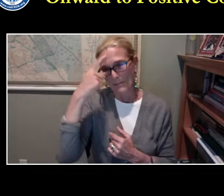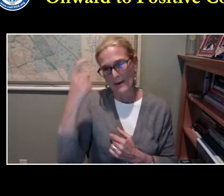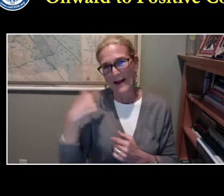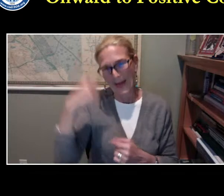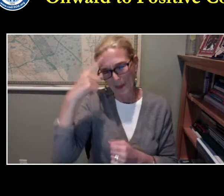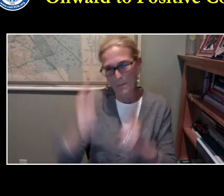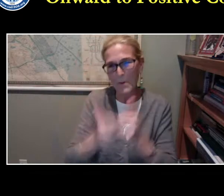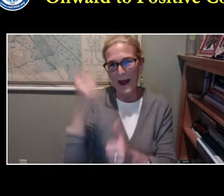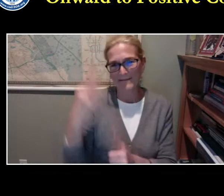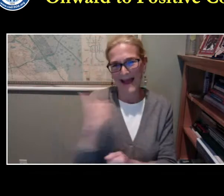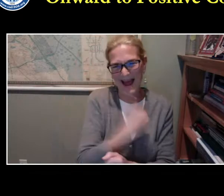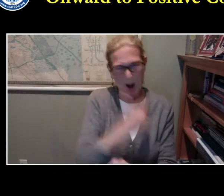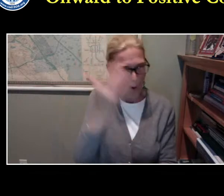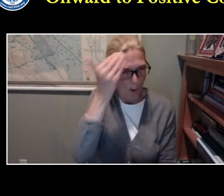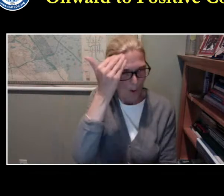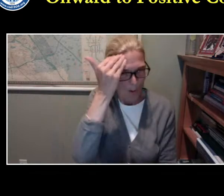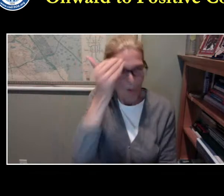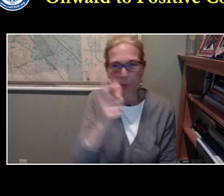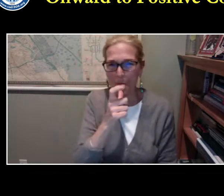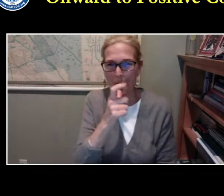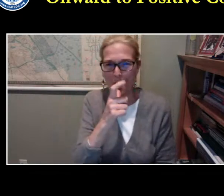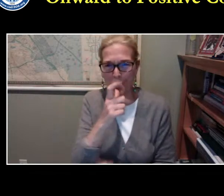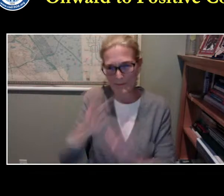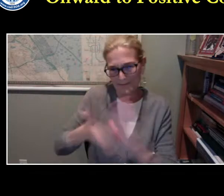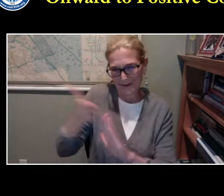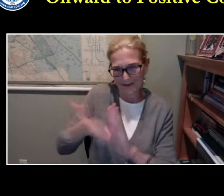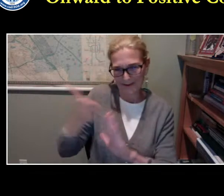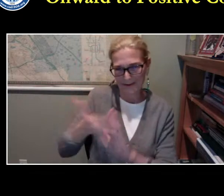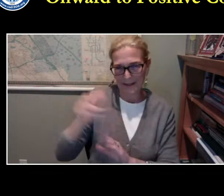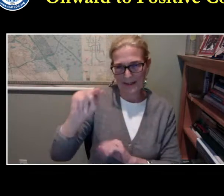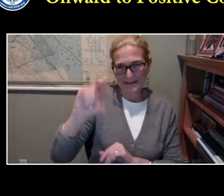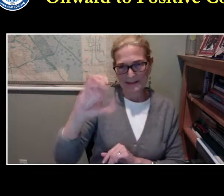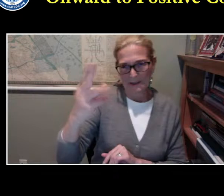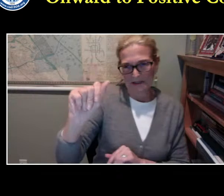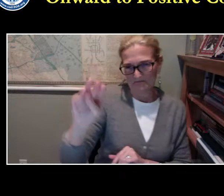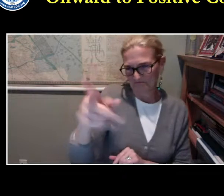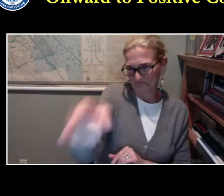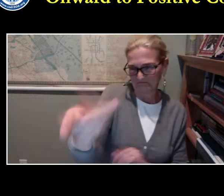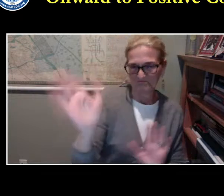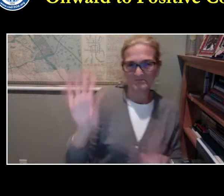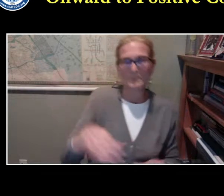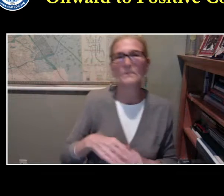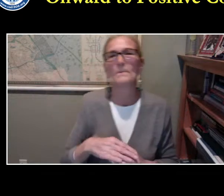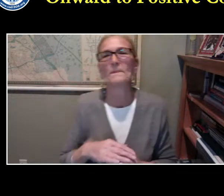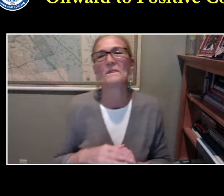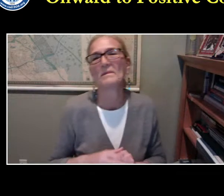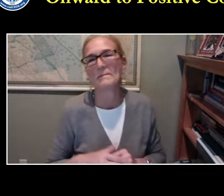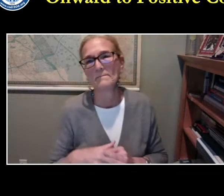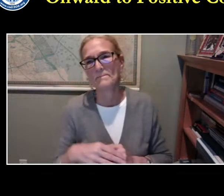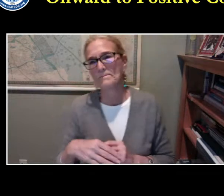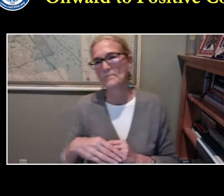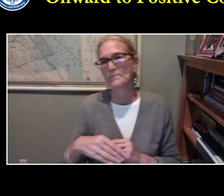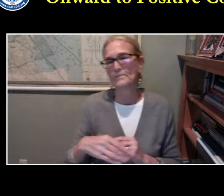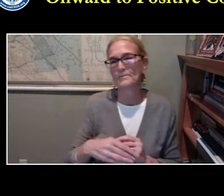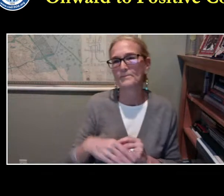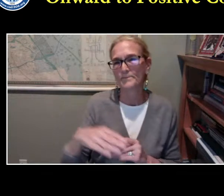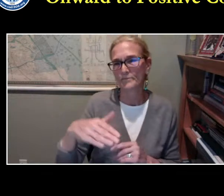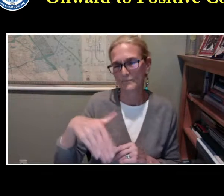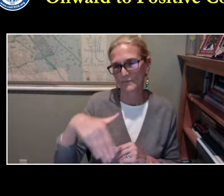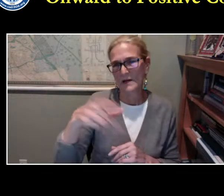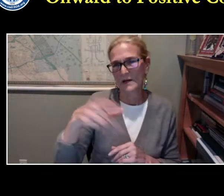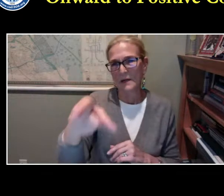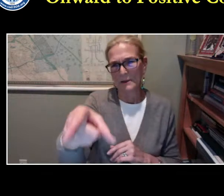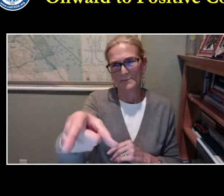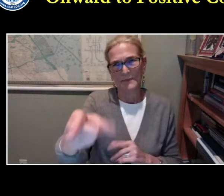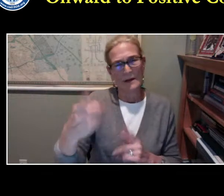And then I went to one of the intermediaries. I think most of us are familiar with uh,